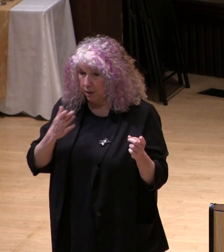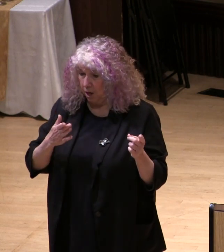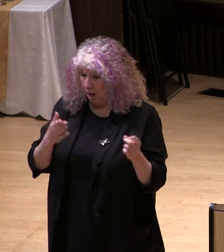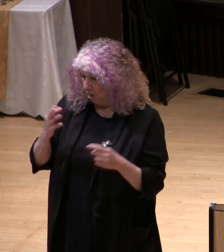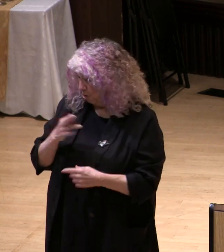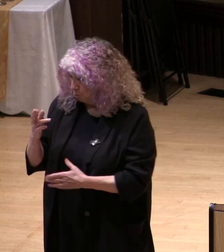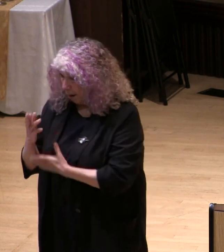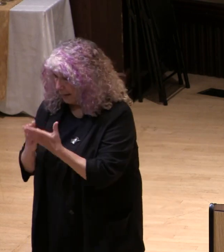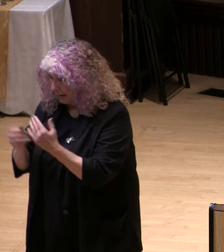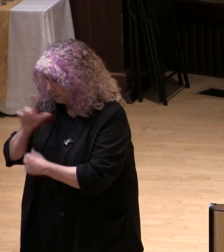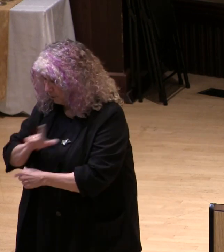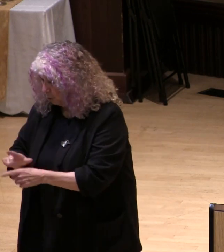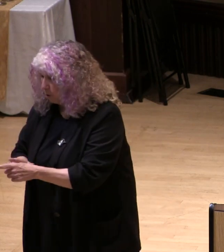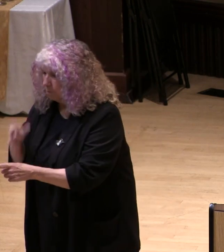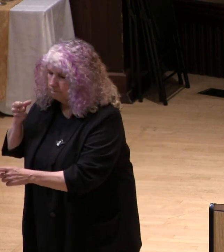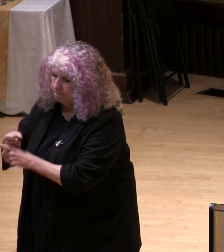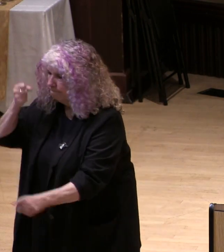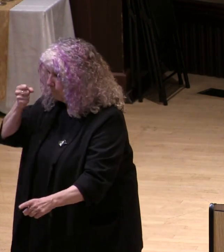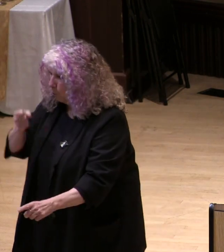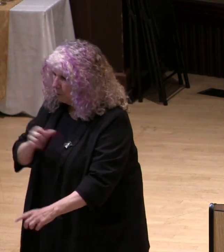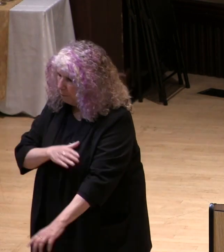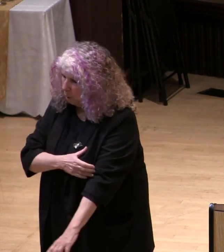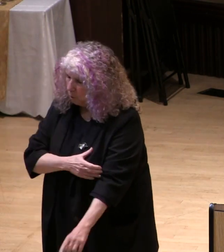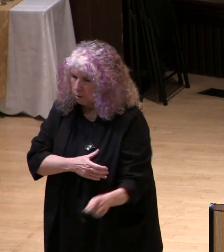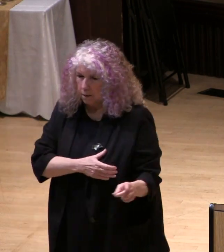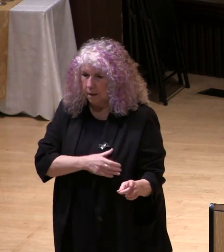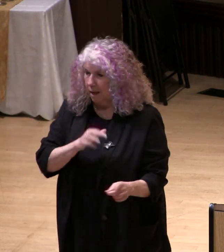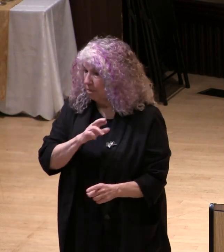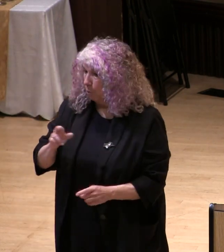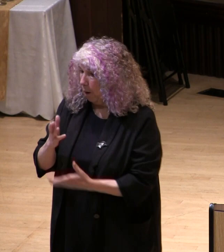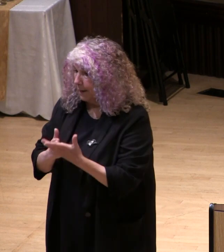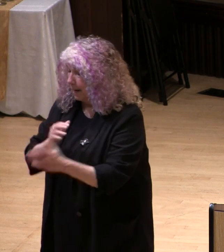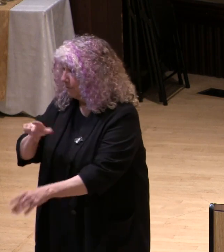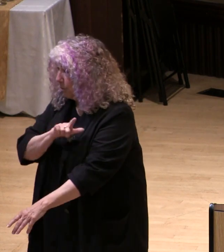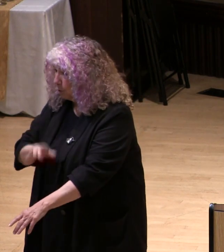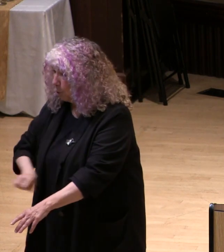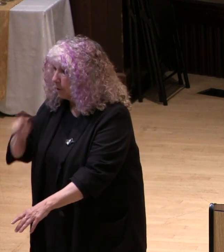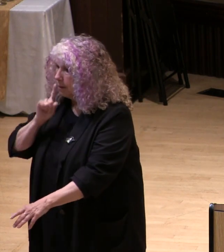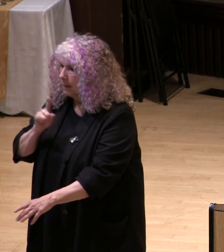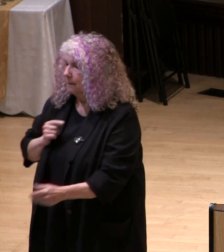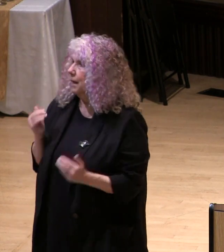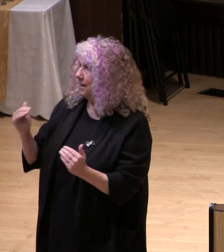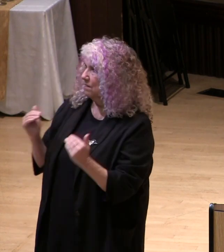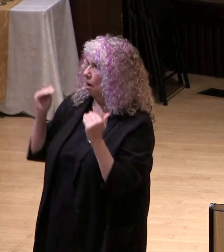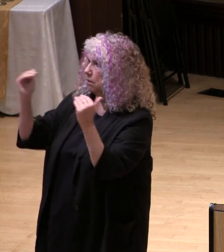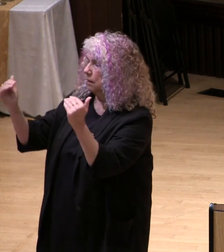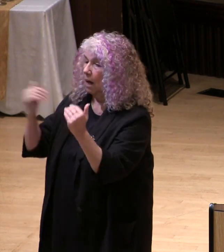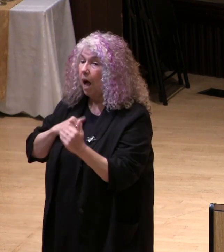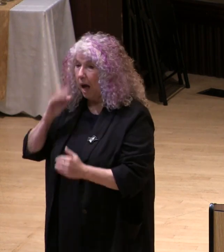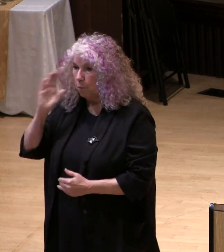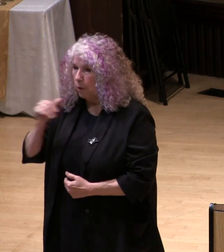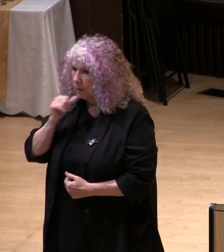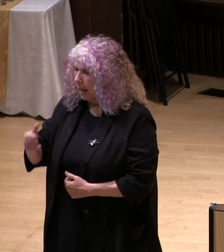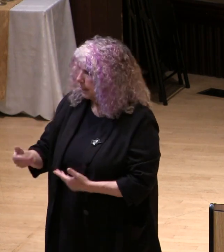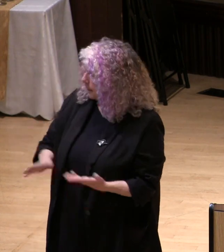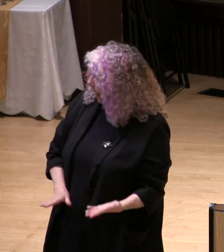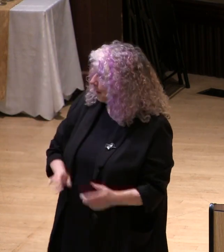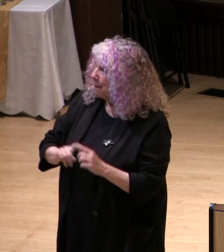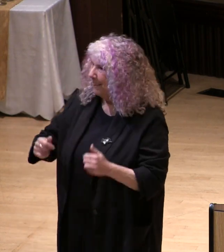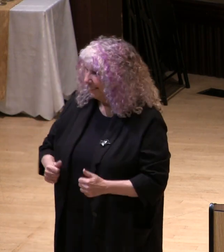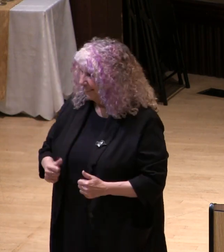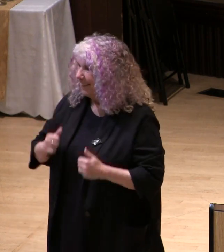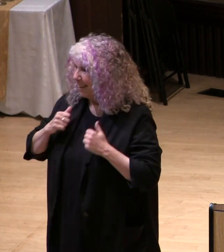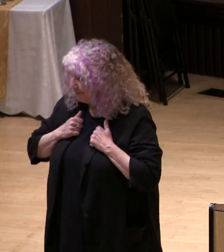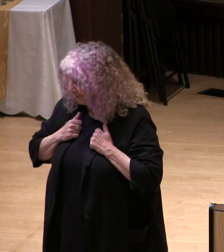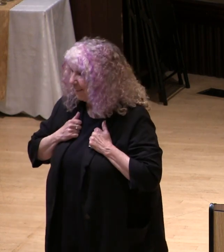The right hand of the Lord has struck with power. The right hand of the Lord is exalted. I shall not die but